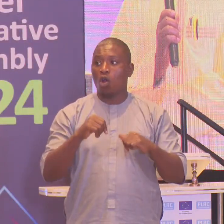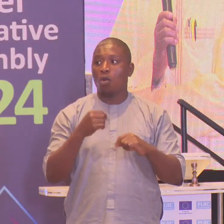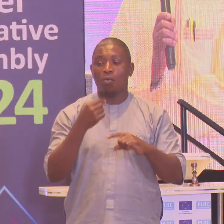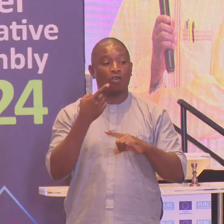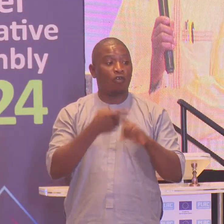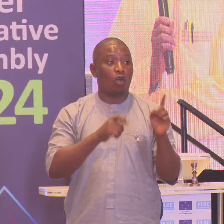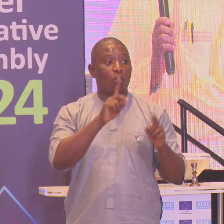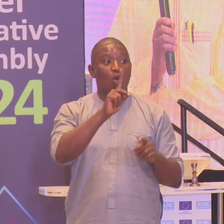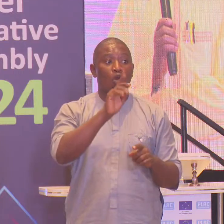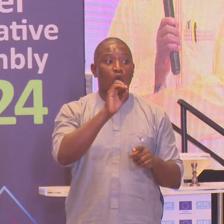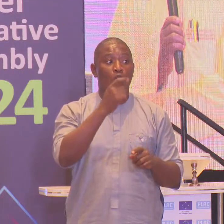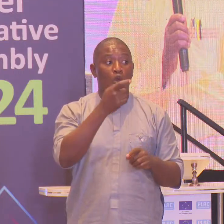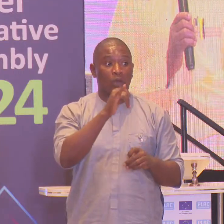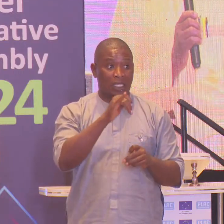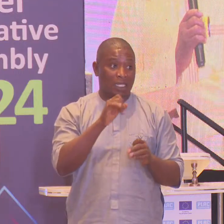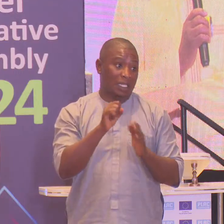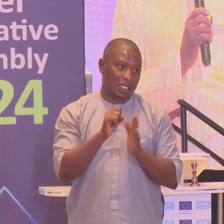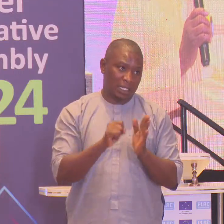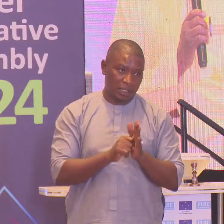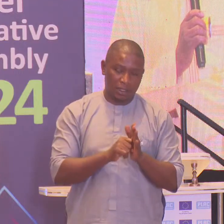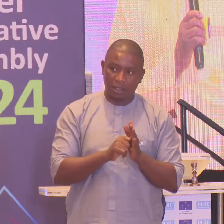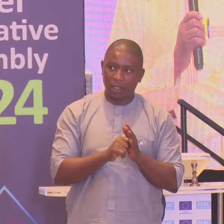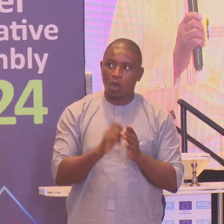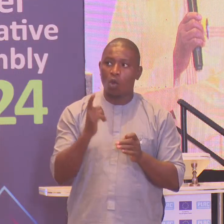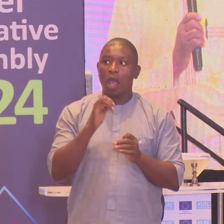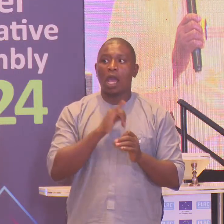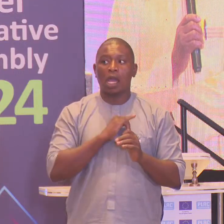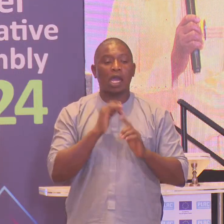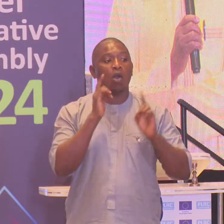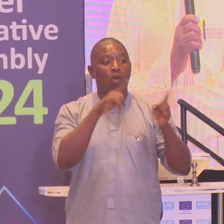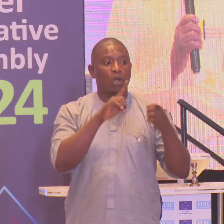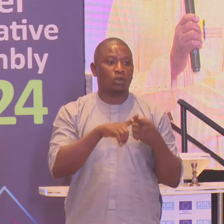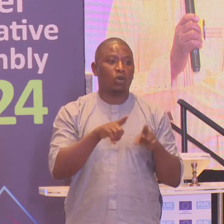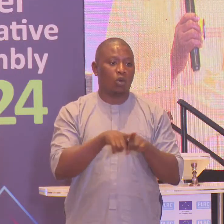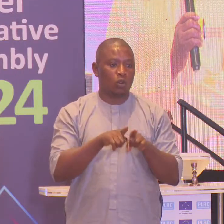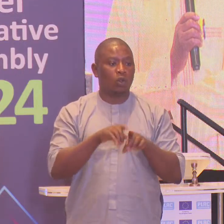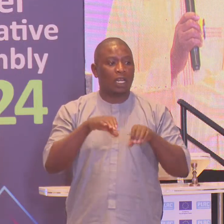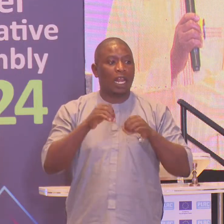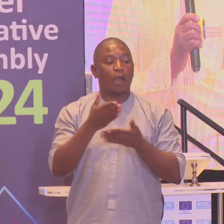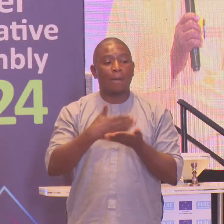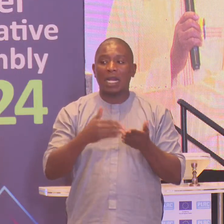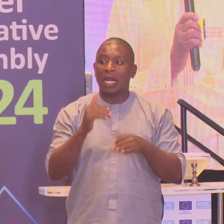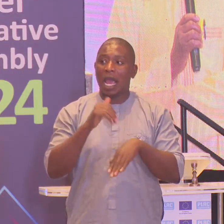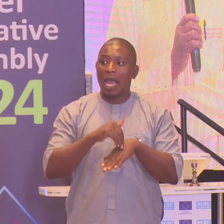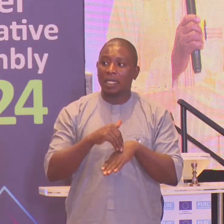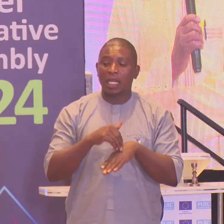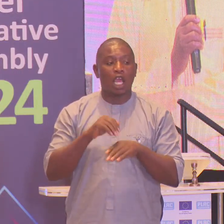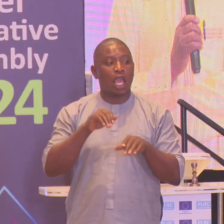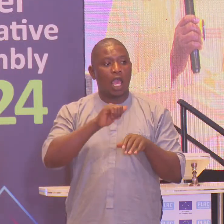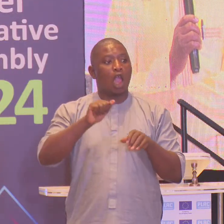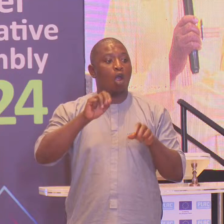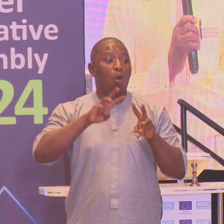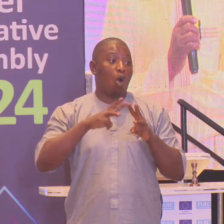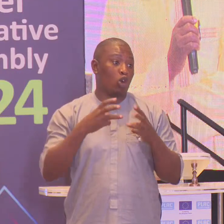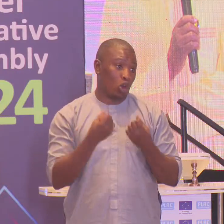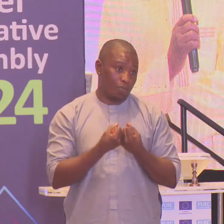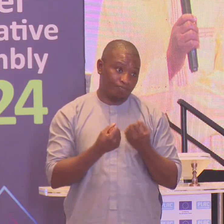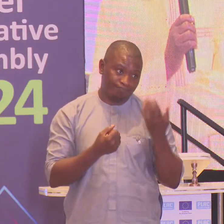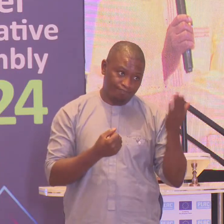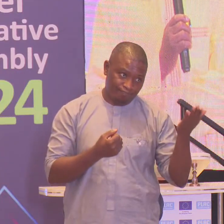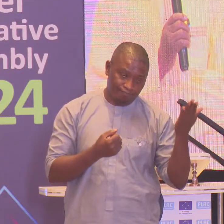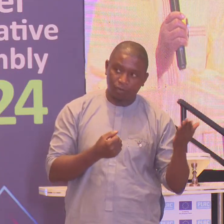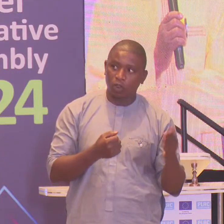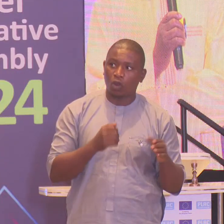State, where I went to also take part at the workshop on